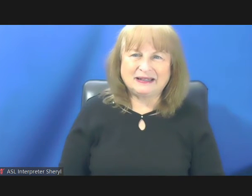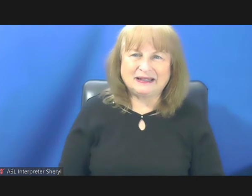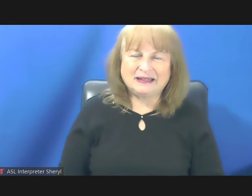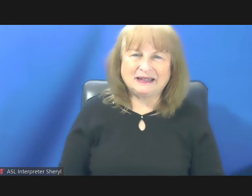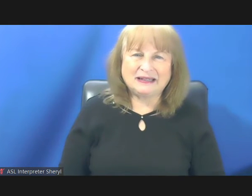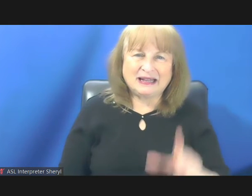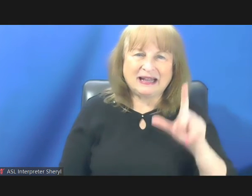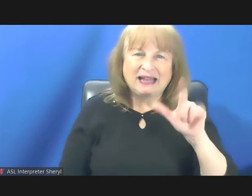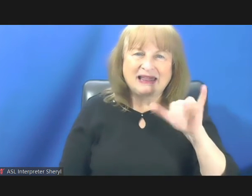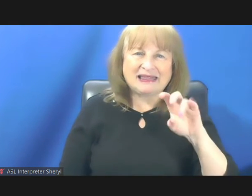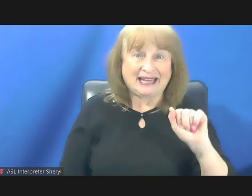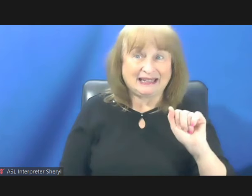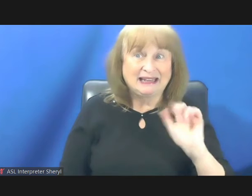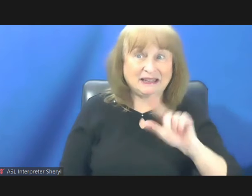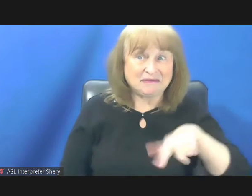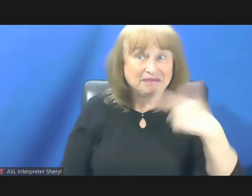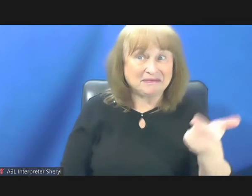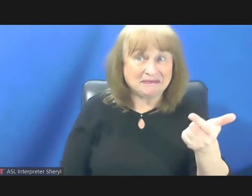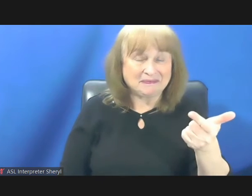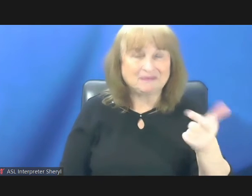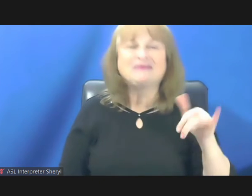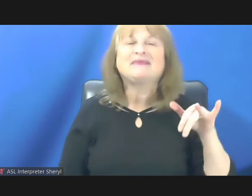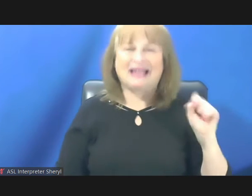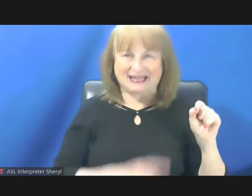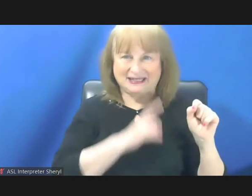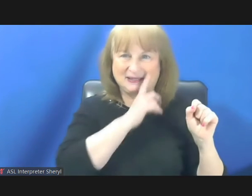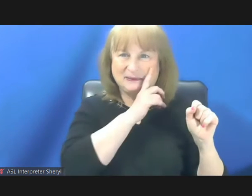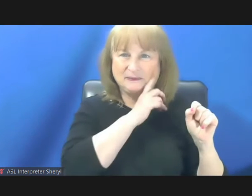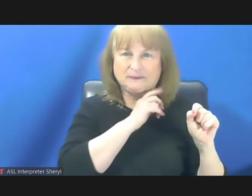Lina, do you want to jump in? Yes.